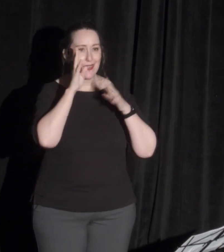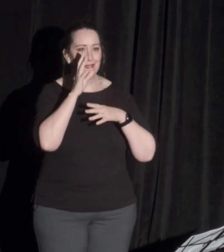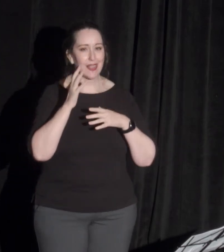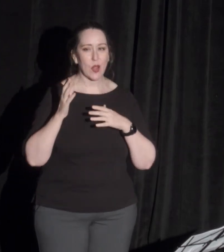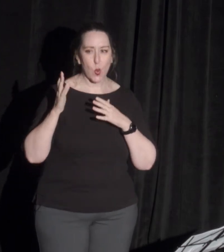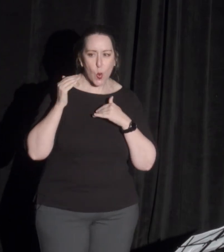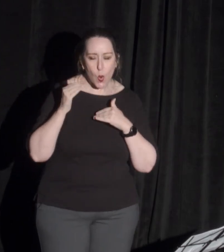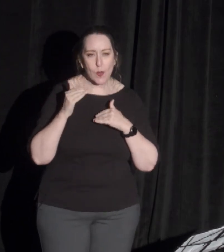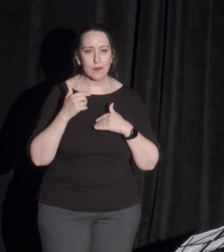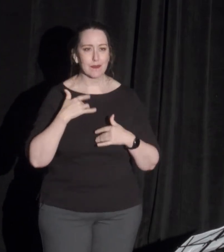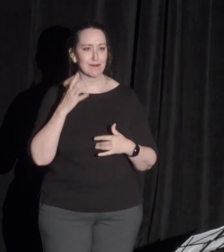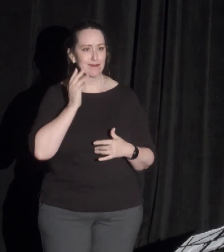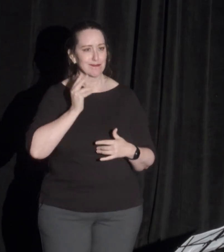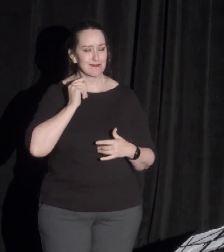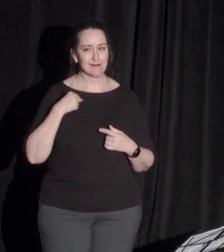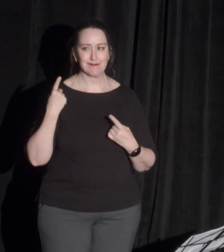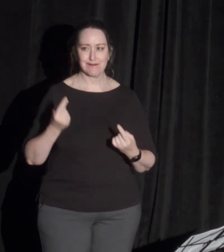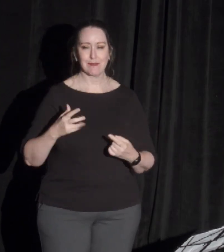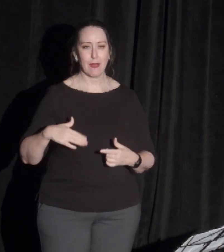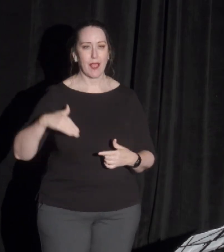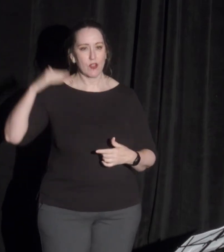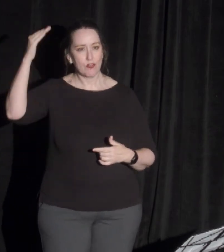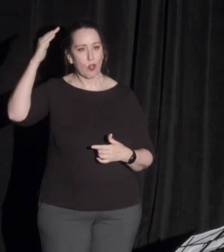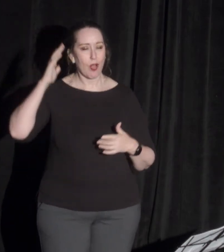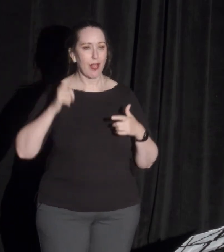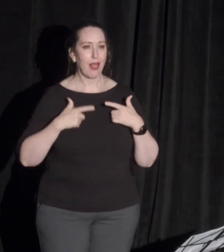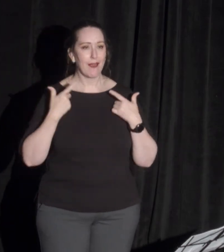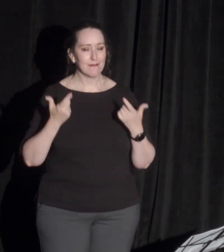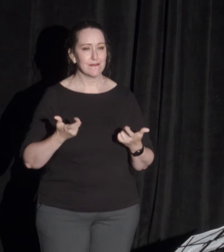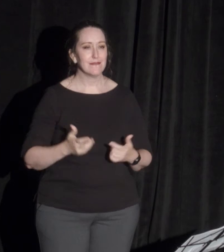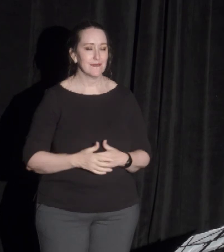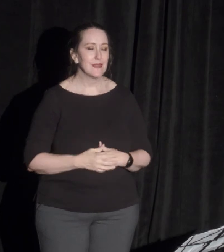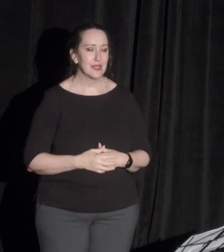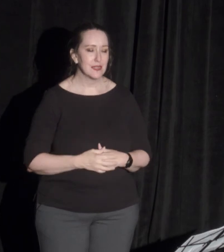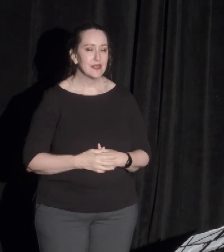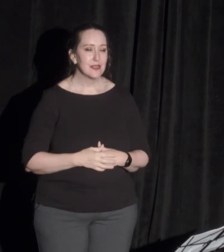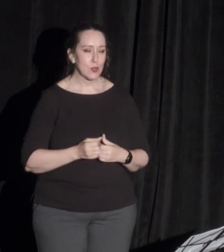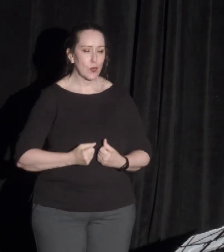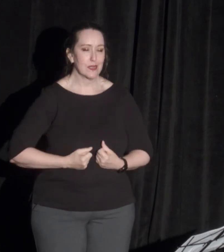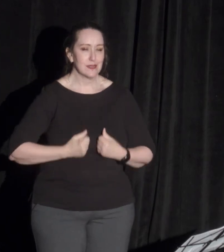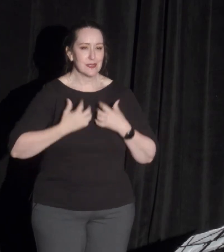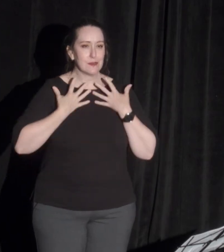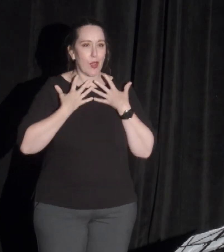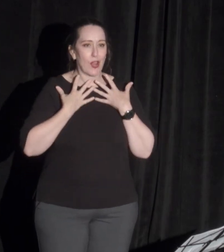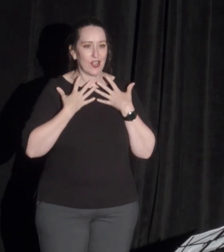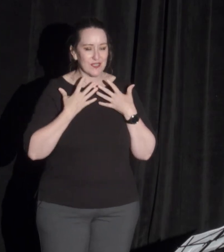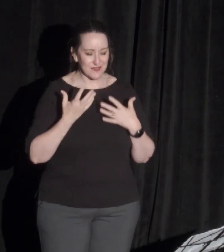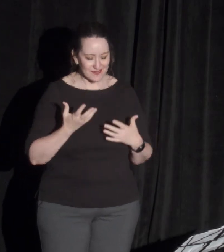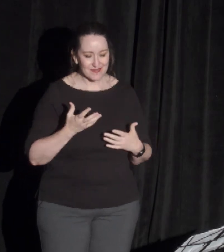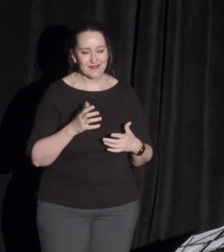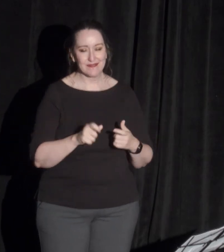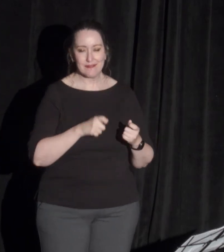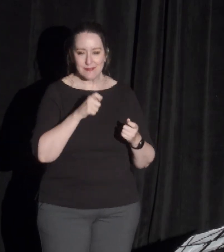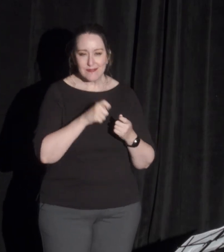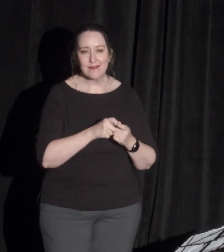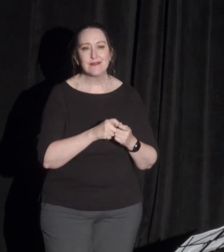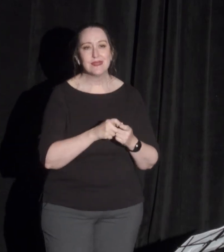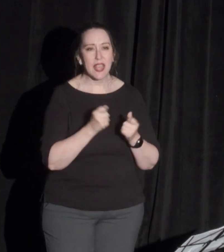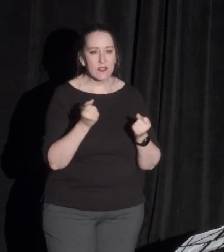I've experienced in my adult life. So thank you for being so inspiring, especially to everybody that I've met this